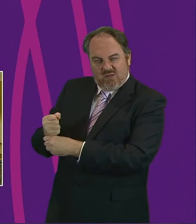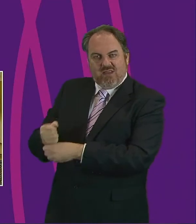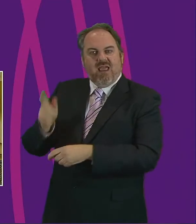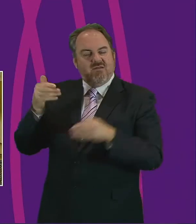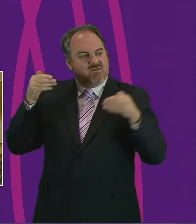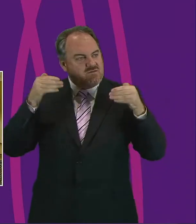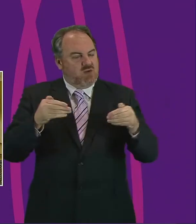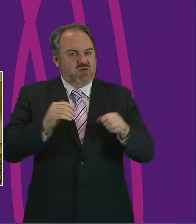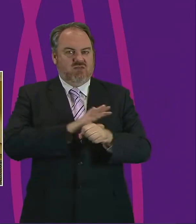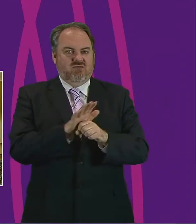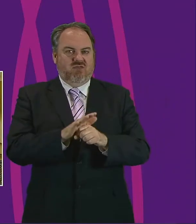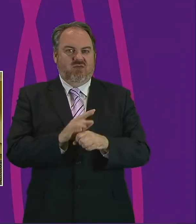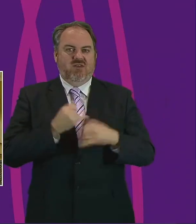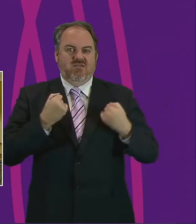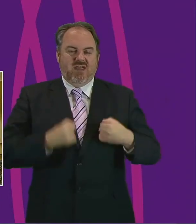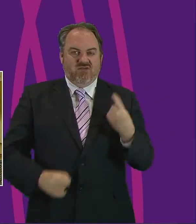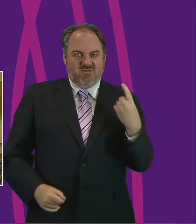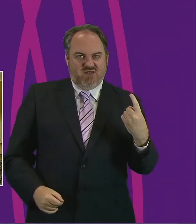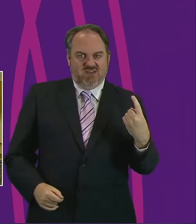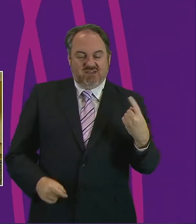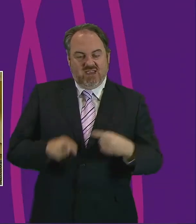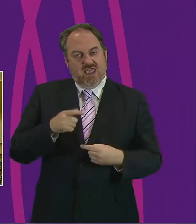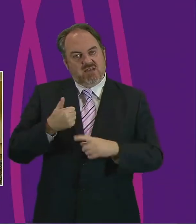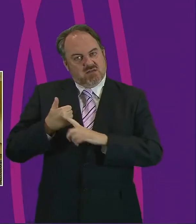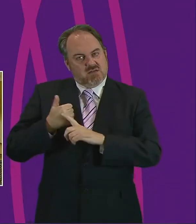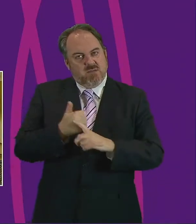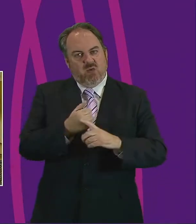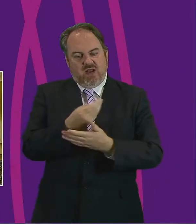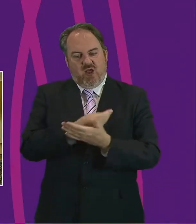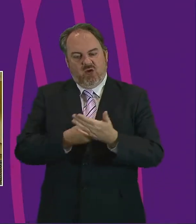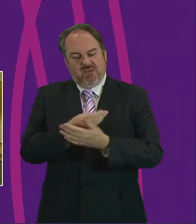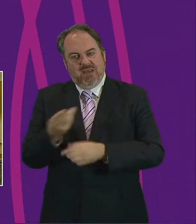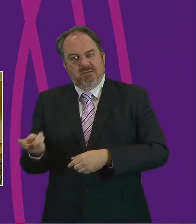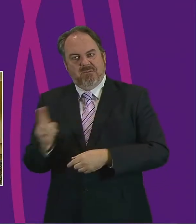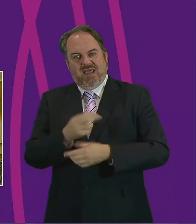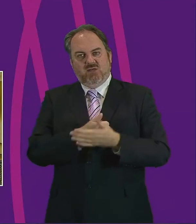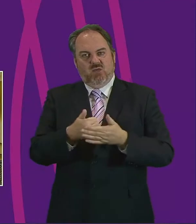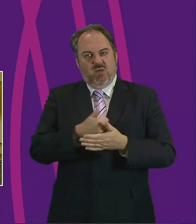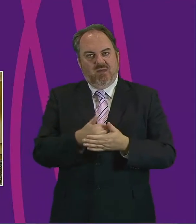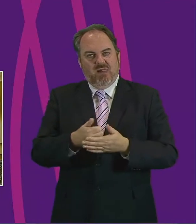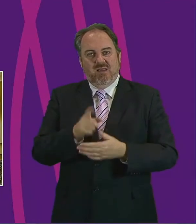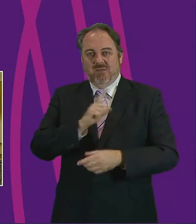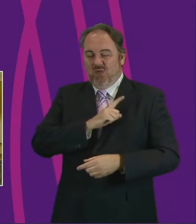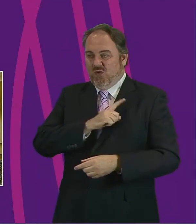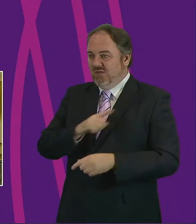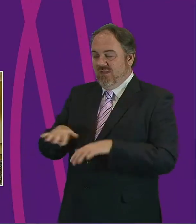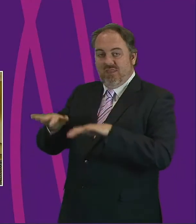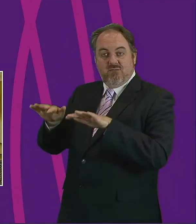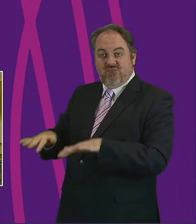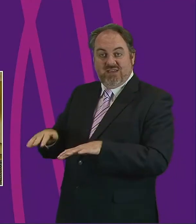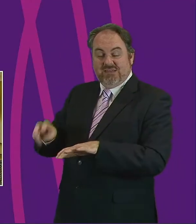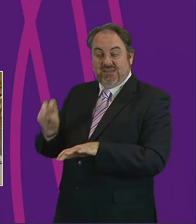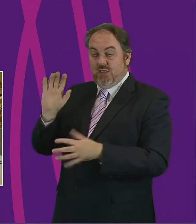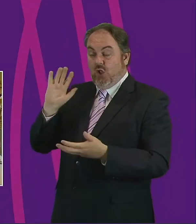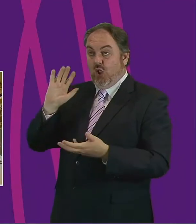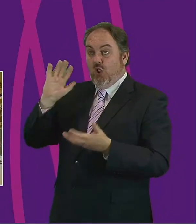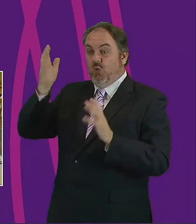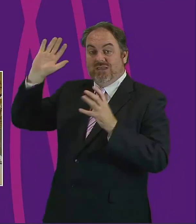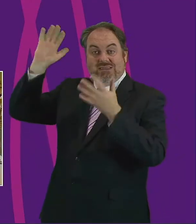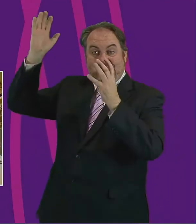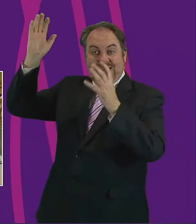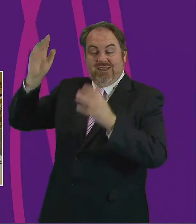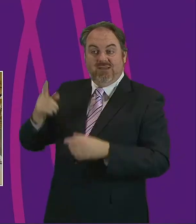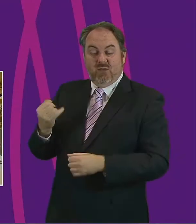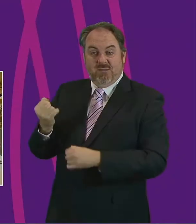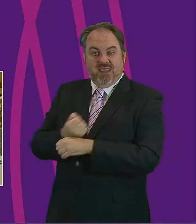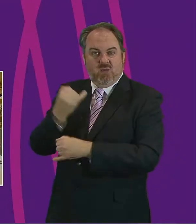the country to recover from the economic crisis that we're facing without compounding that with the lunacy of Brexit. Kenneth